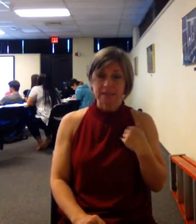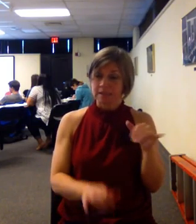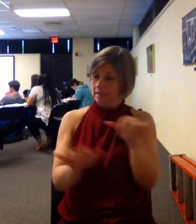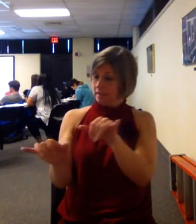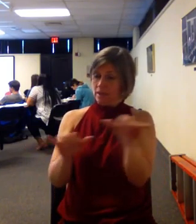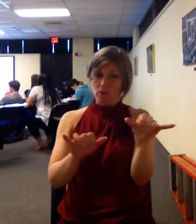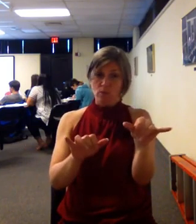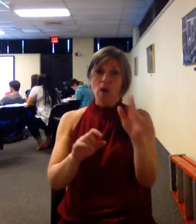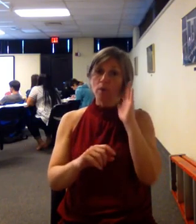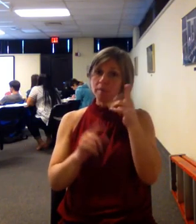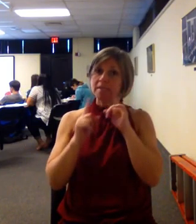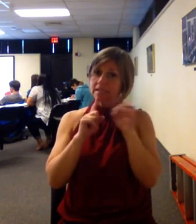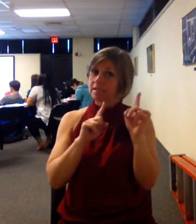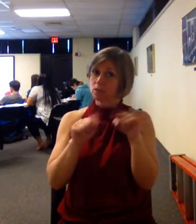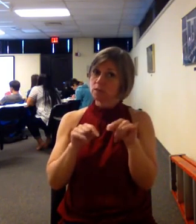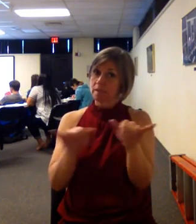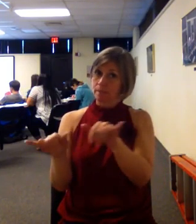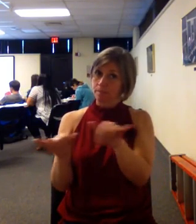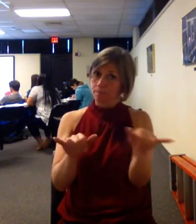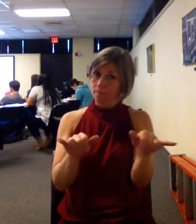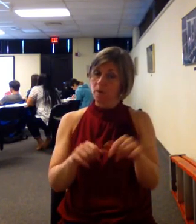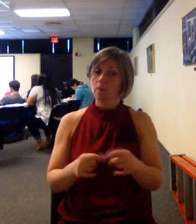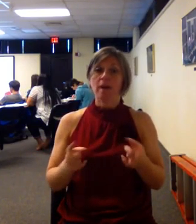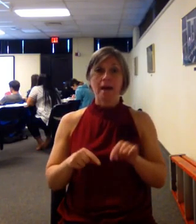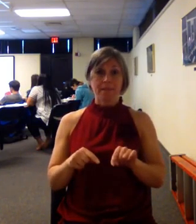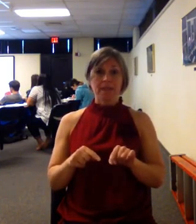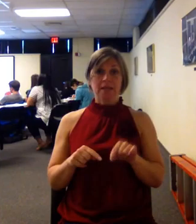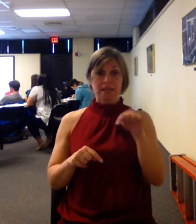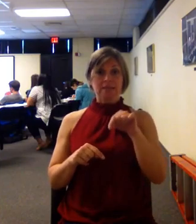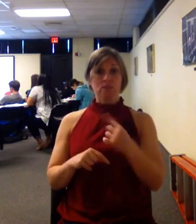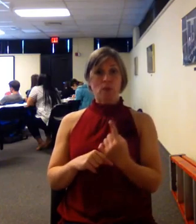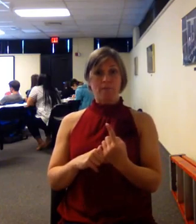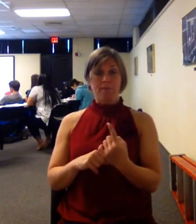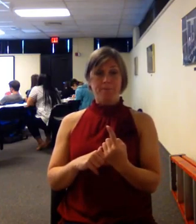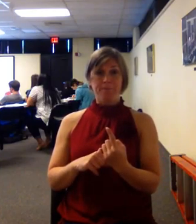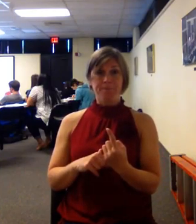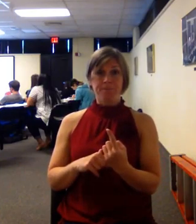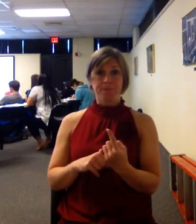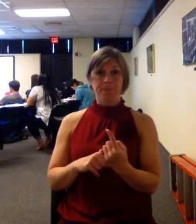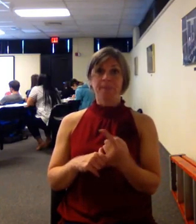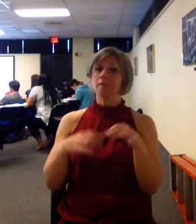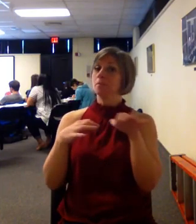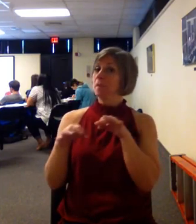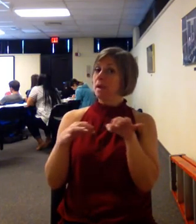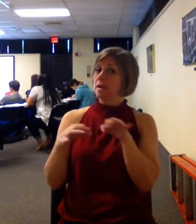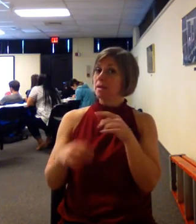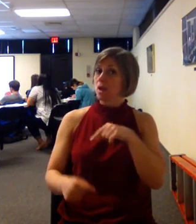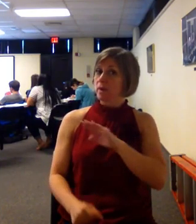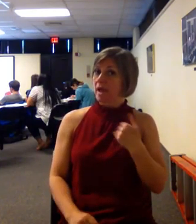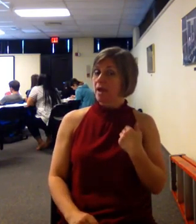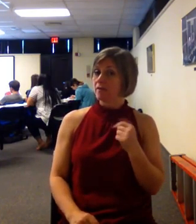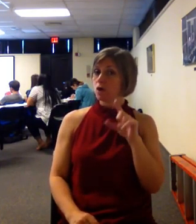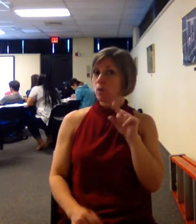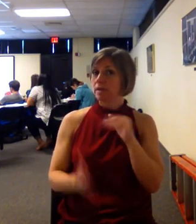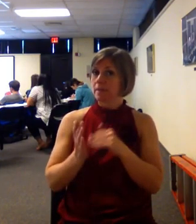So in this one, what's happening is they're saying that you've got 20 million, that's the face